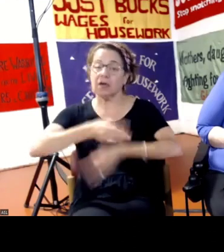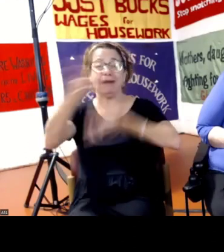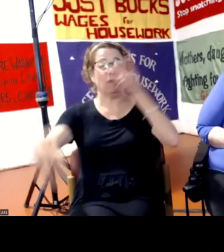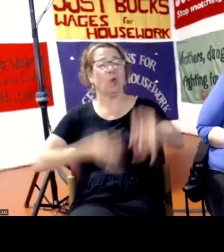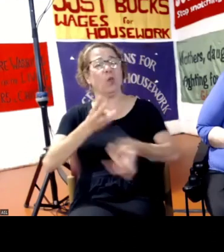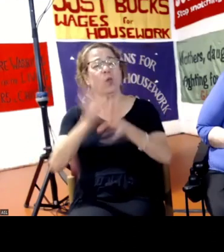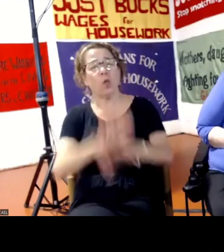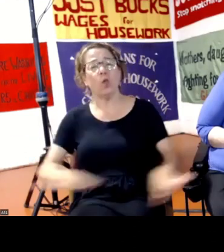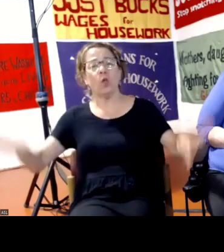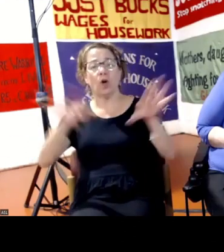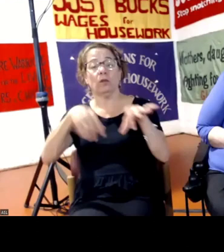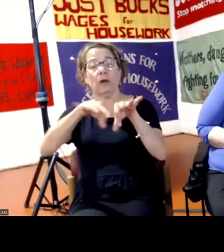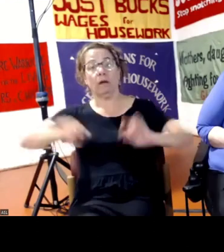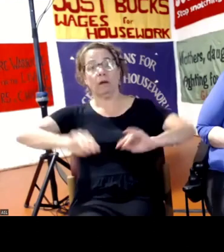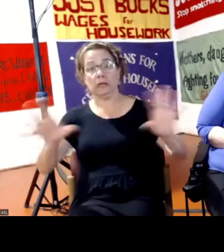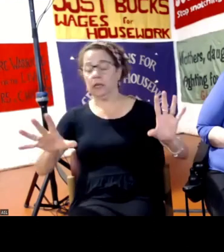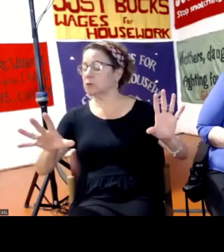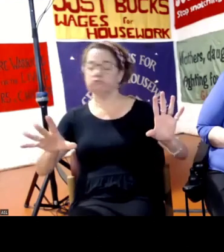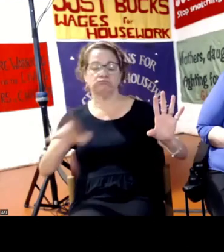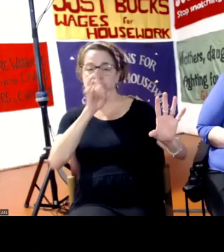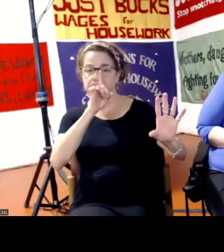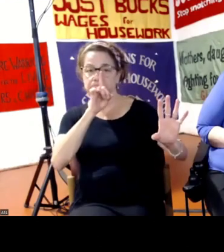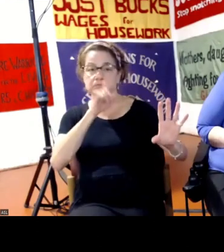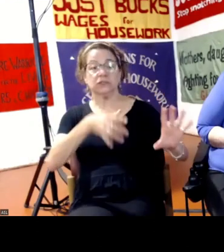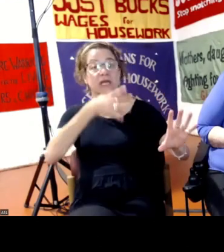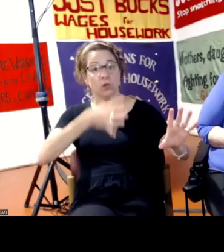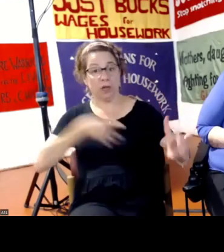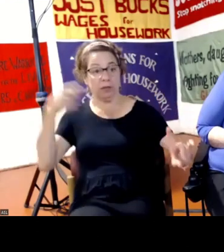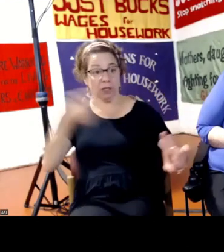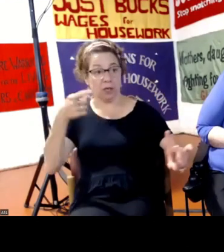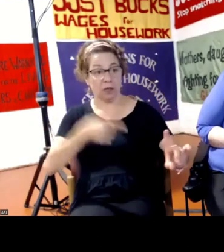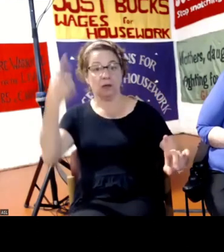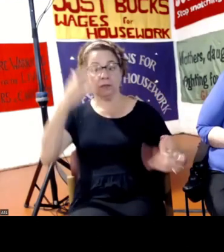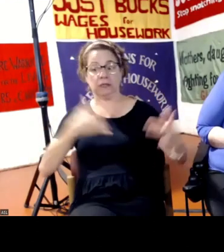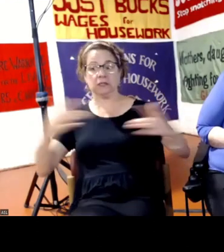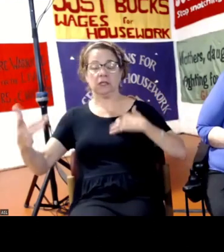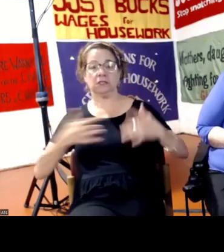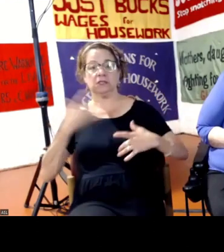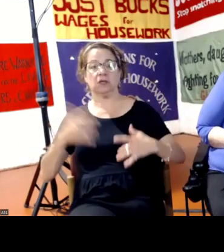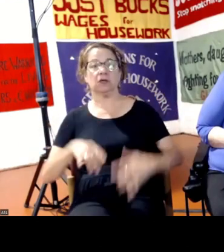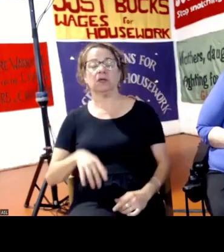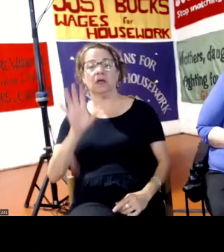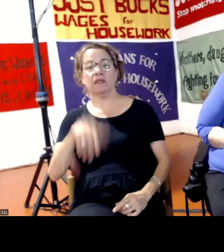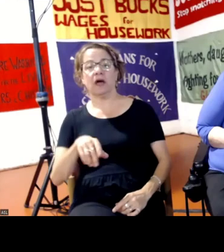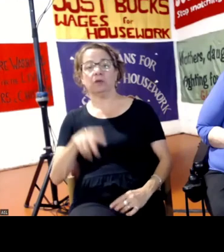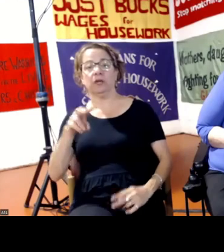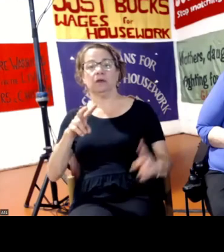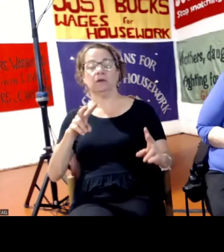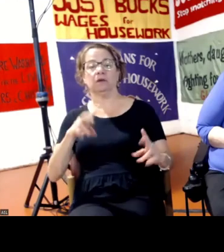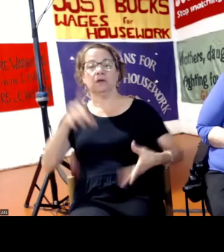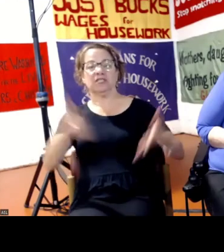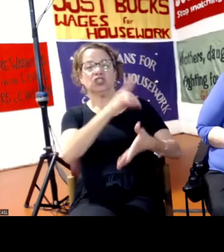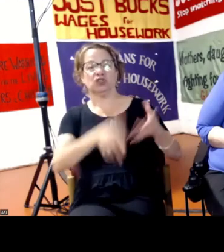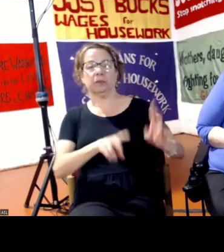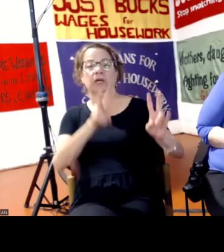they didn't spell that out. They didn't say it was women doing it because they were worried about being sexist. They thought